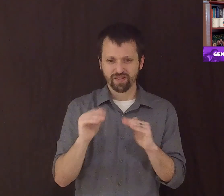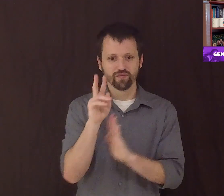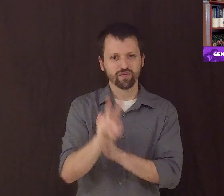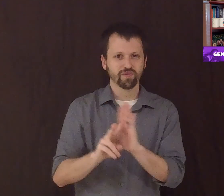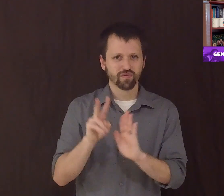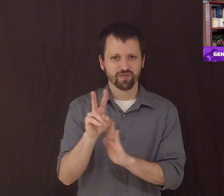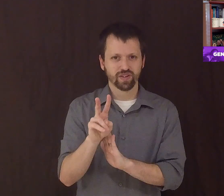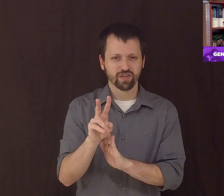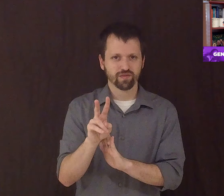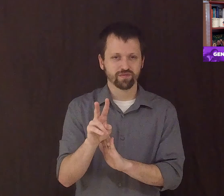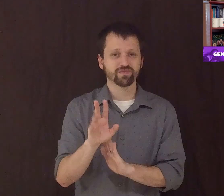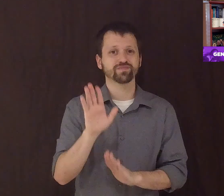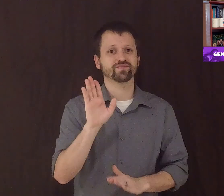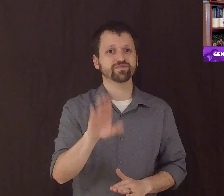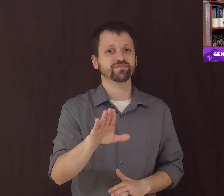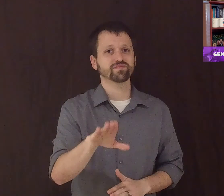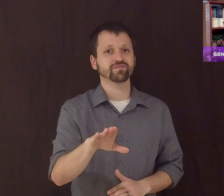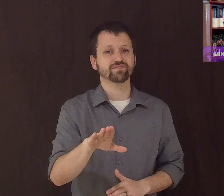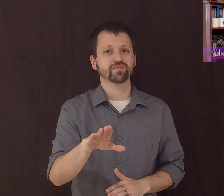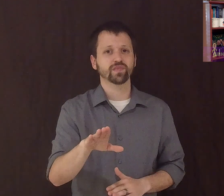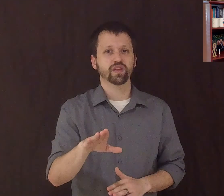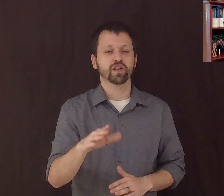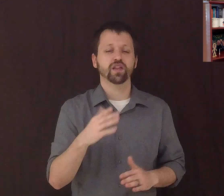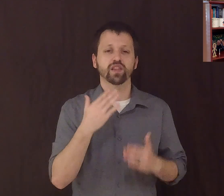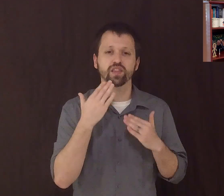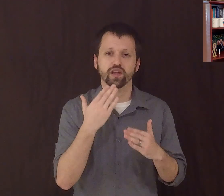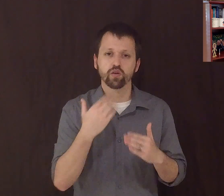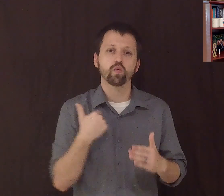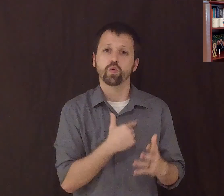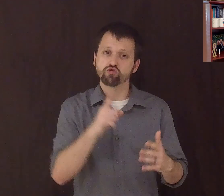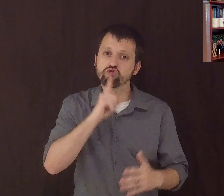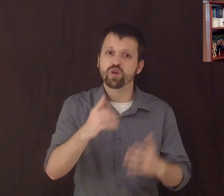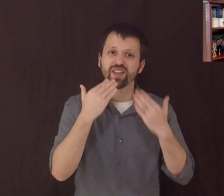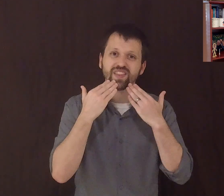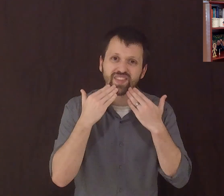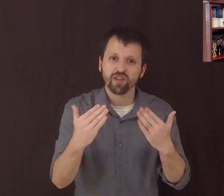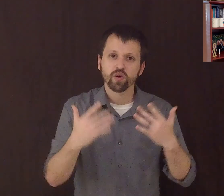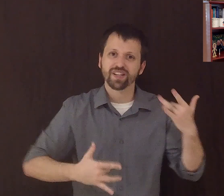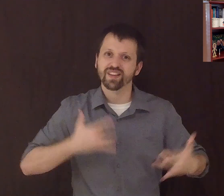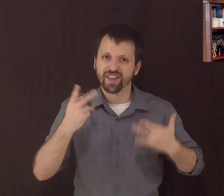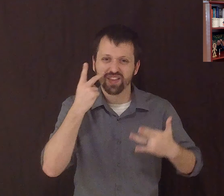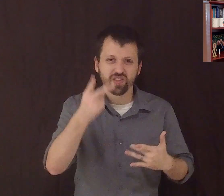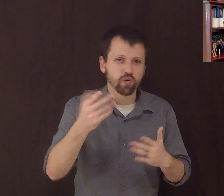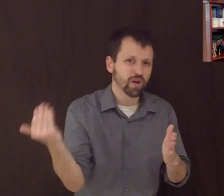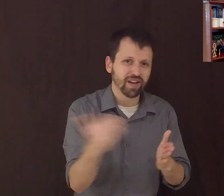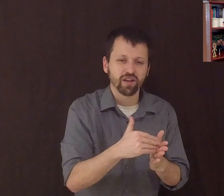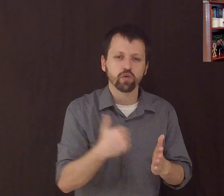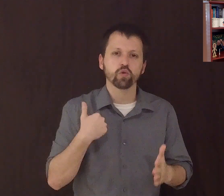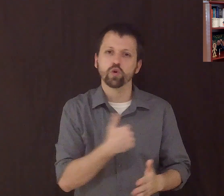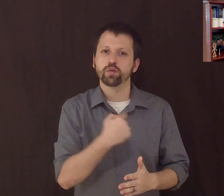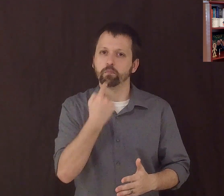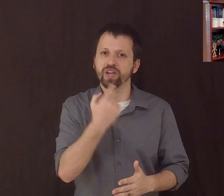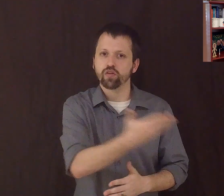video. Hey, we don't take it lightly. We want to just say thank you, and we look forward to seeing you again. We miss everybody so